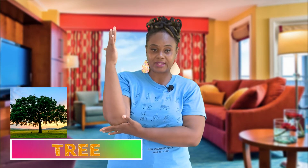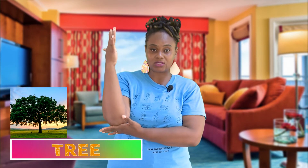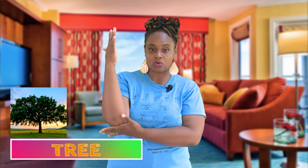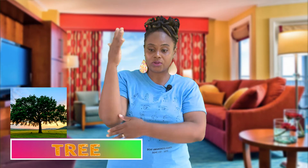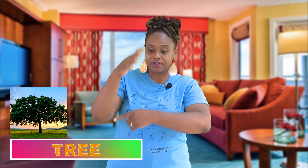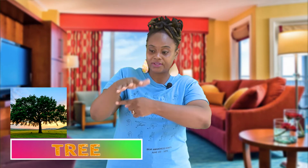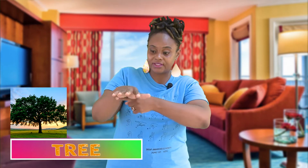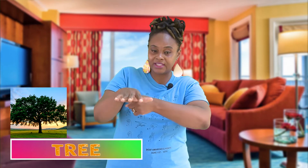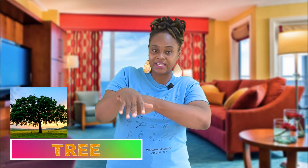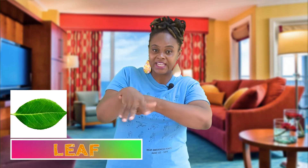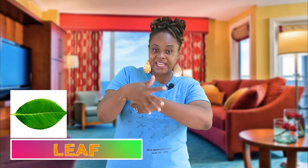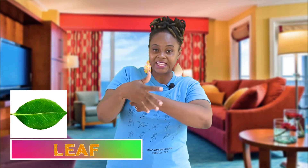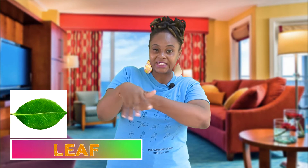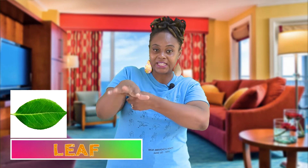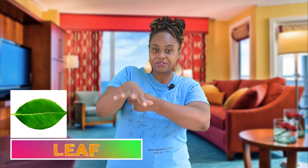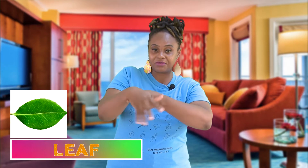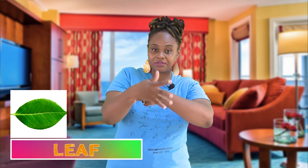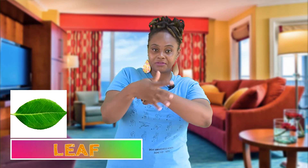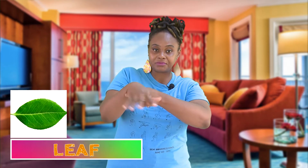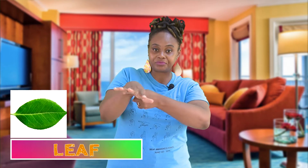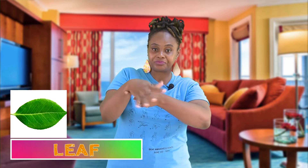and our leaf